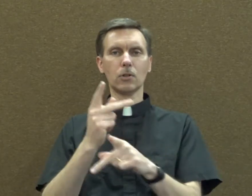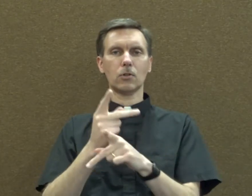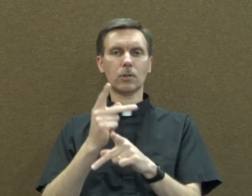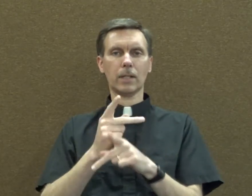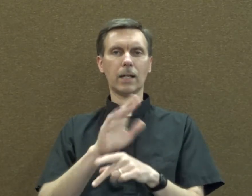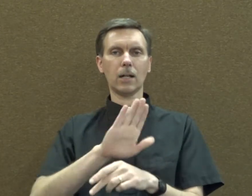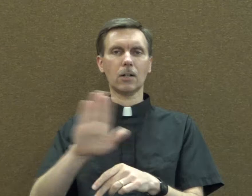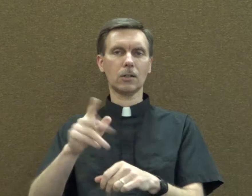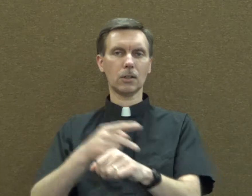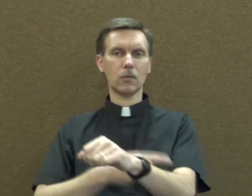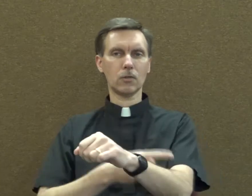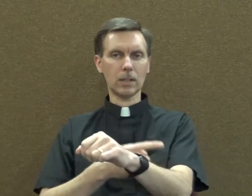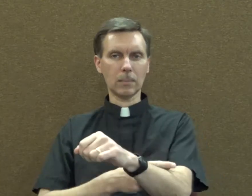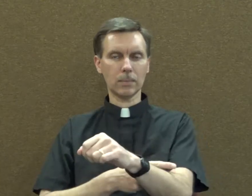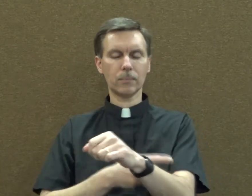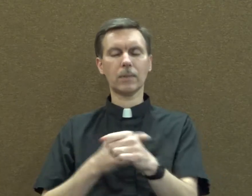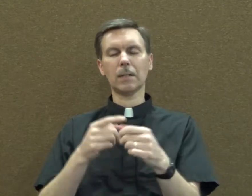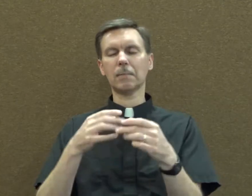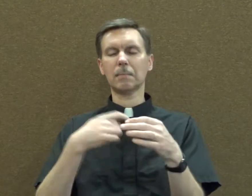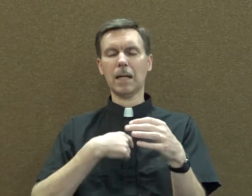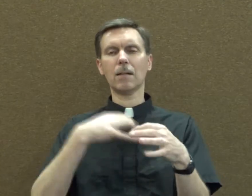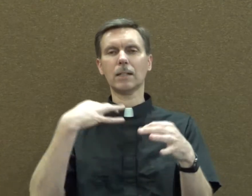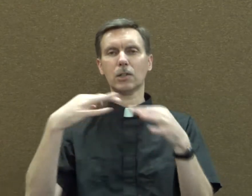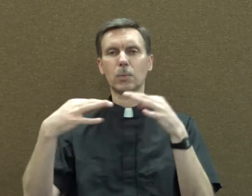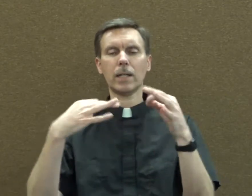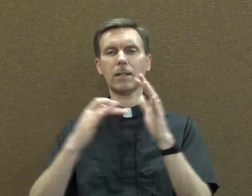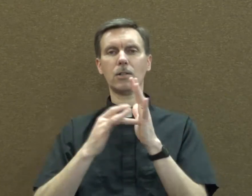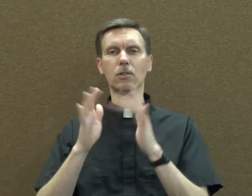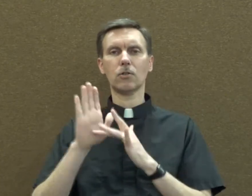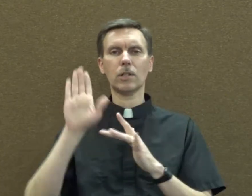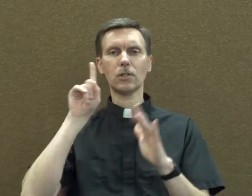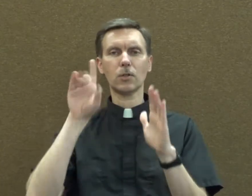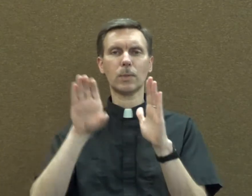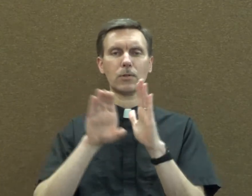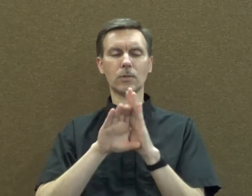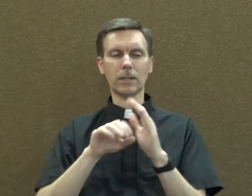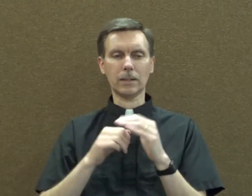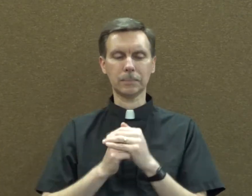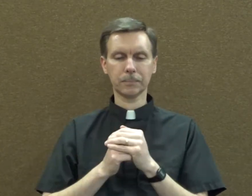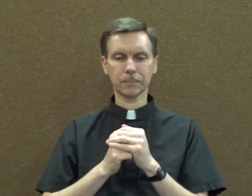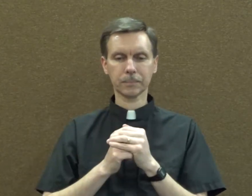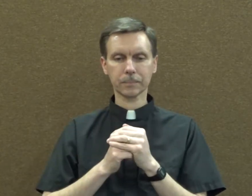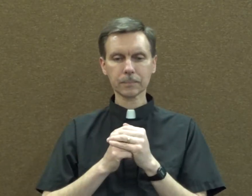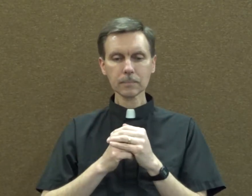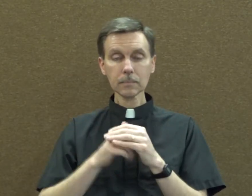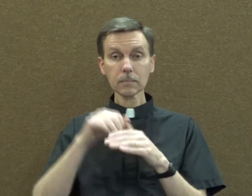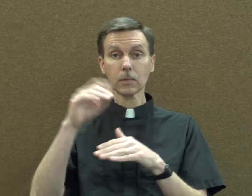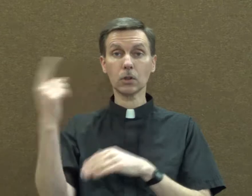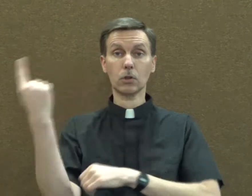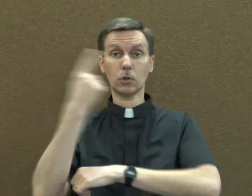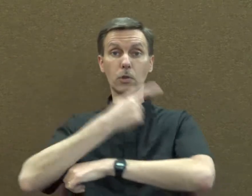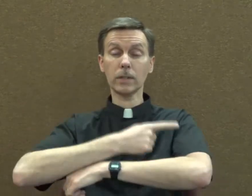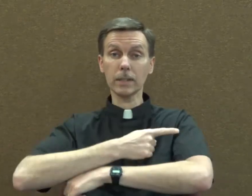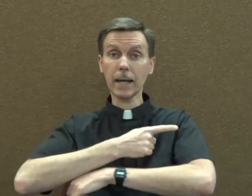took care of sheep. I'll explain Jesus' picture here. During the